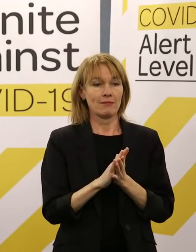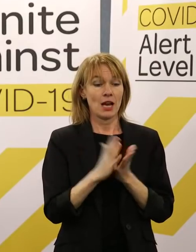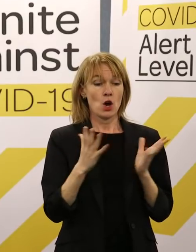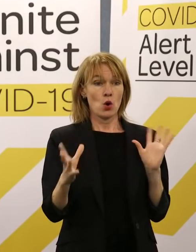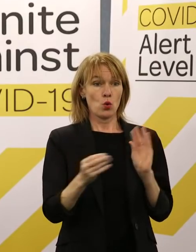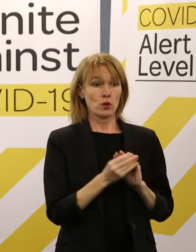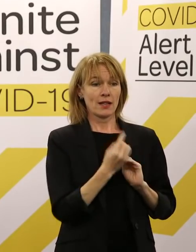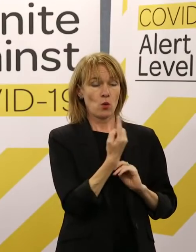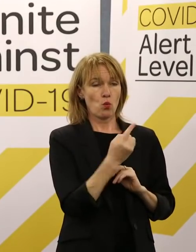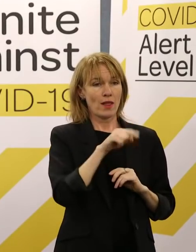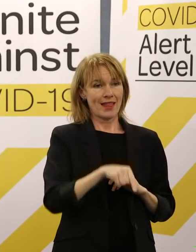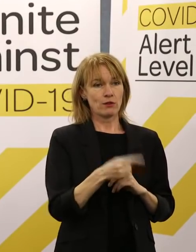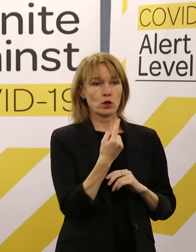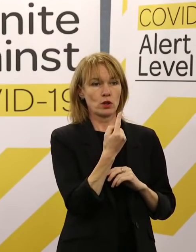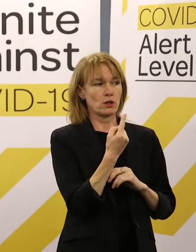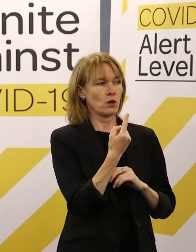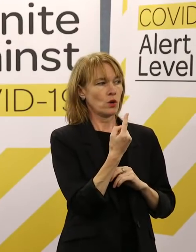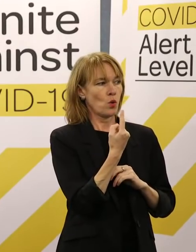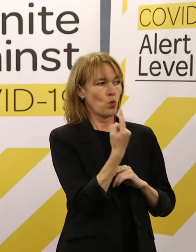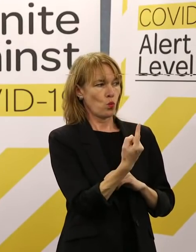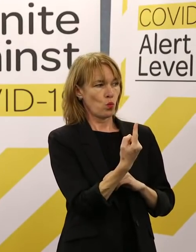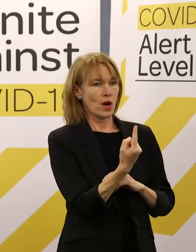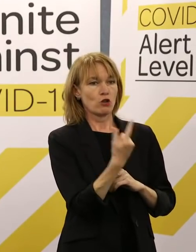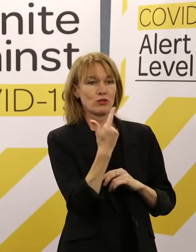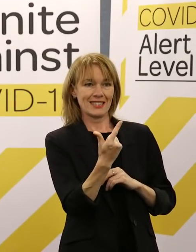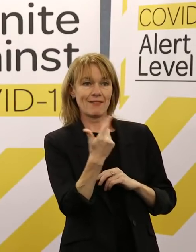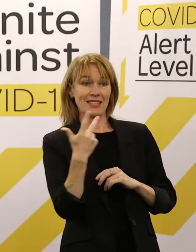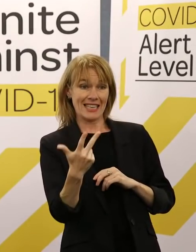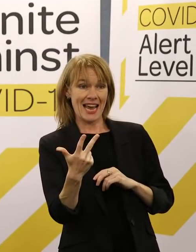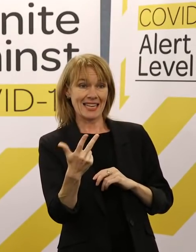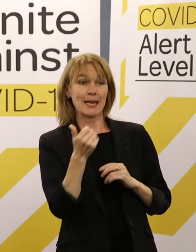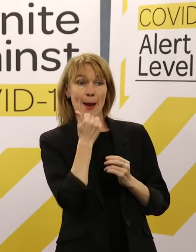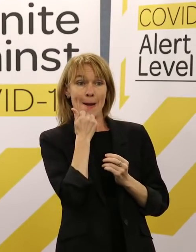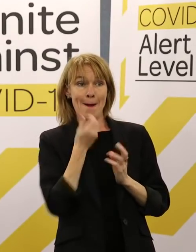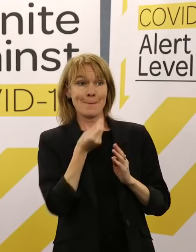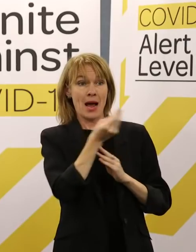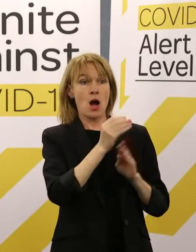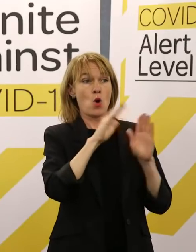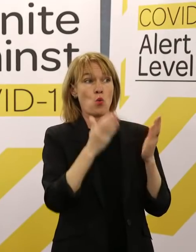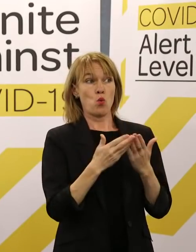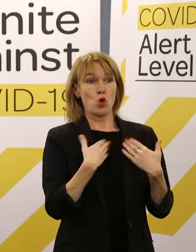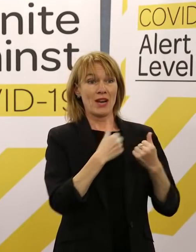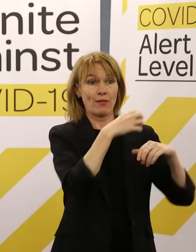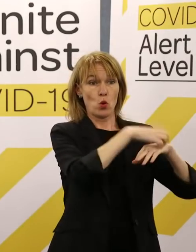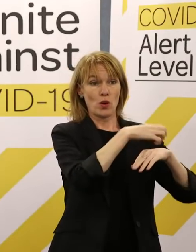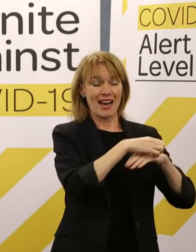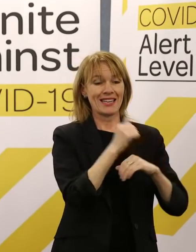1,178, the number we report to the World Health Organization. And yesterday our laboratories completed